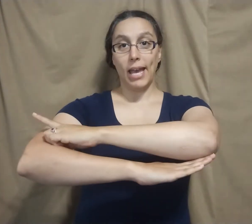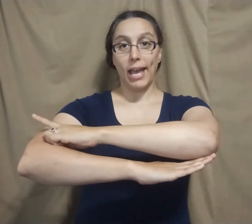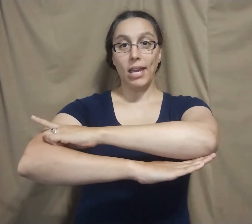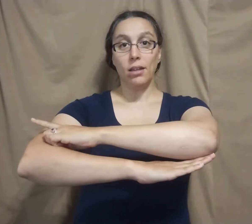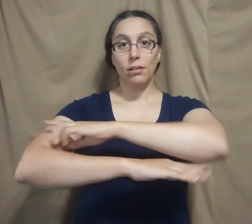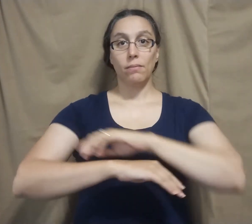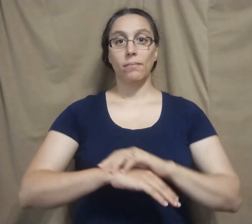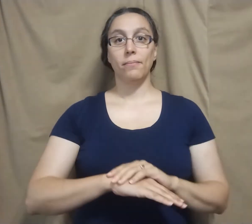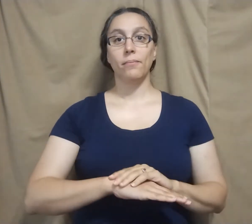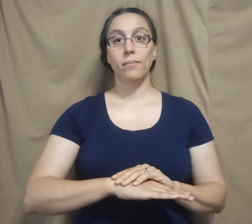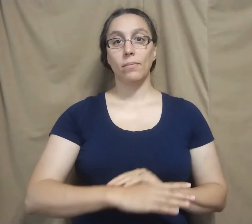day,